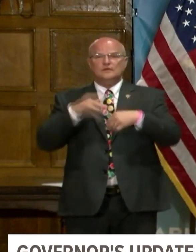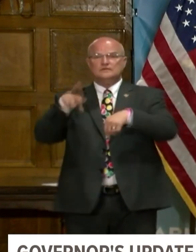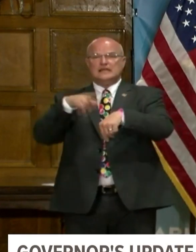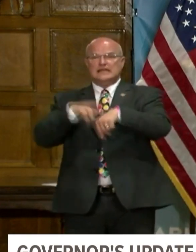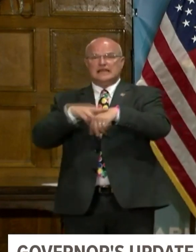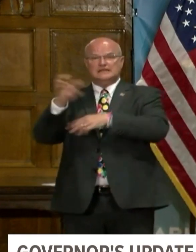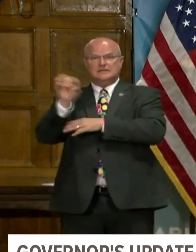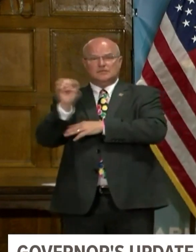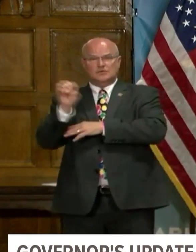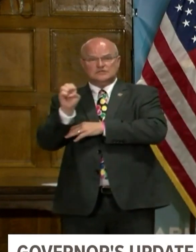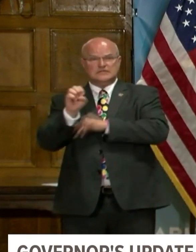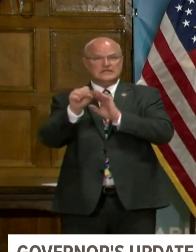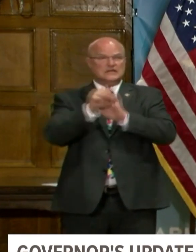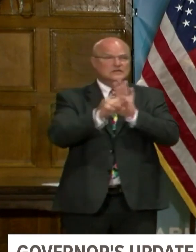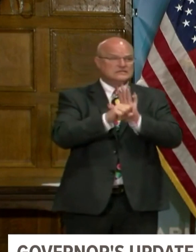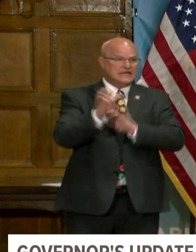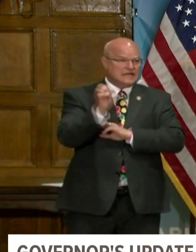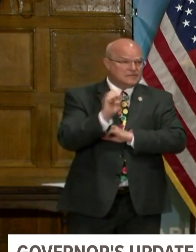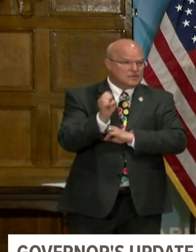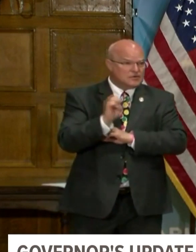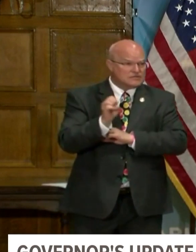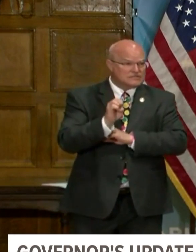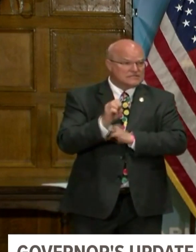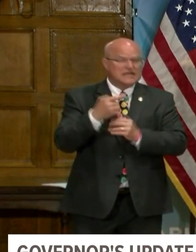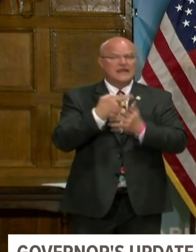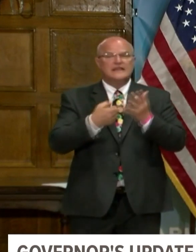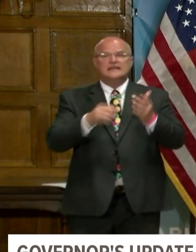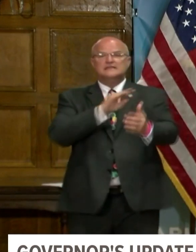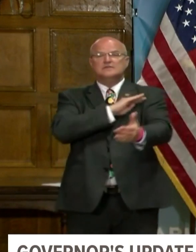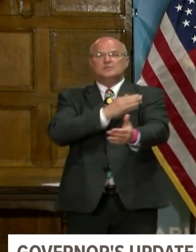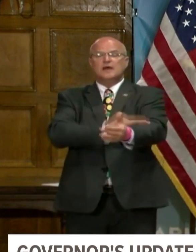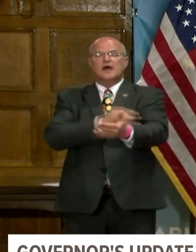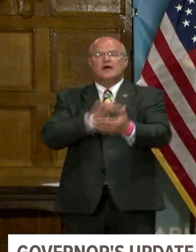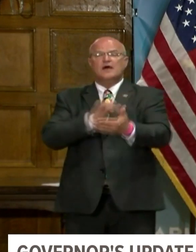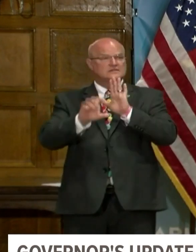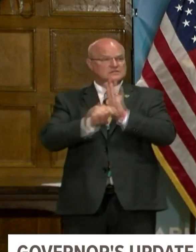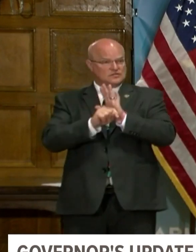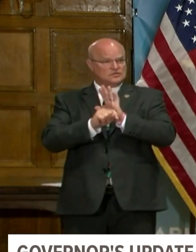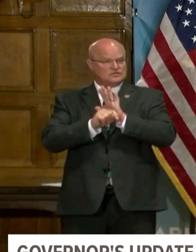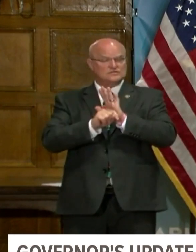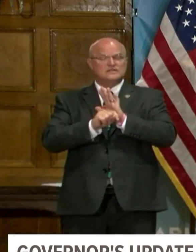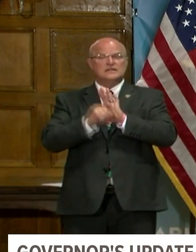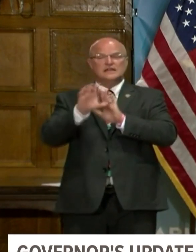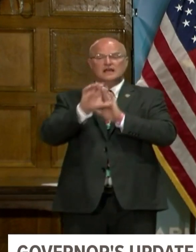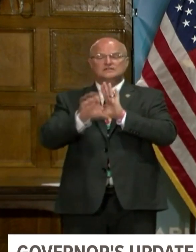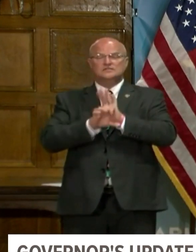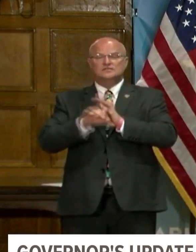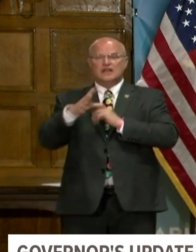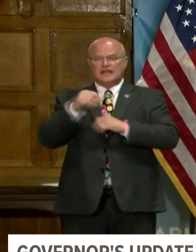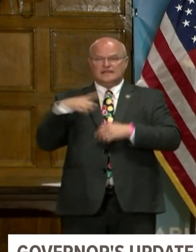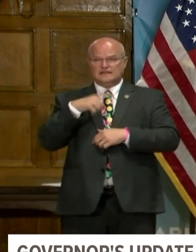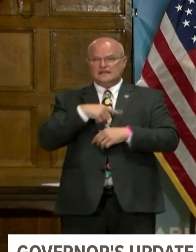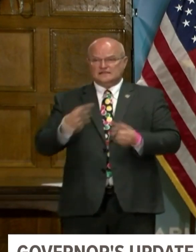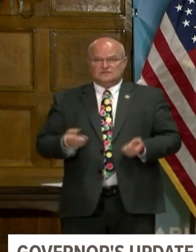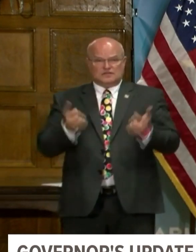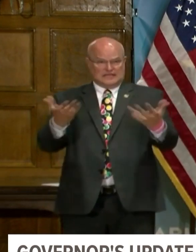national emergency or a state emergency, these are powers that the Constitution and the General